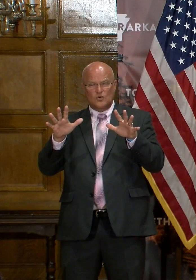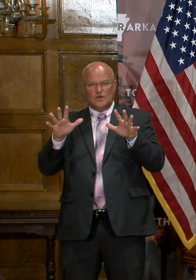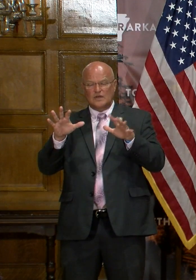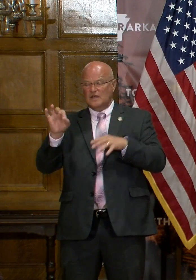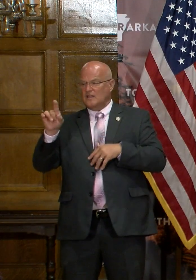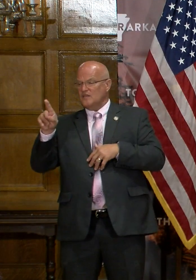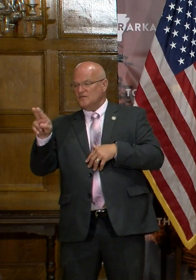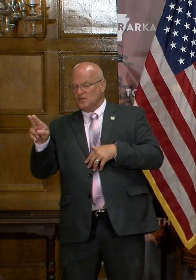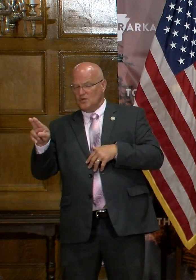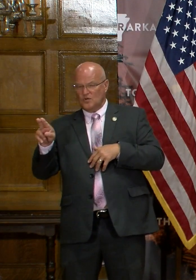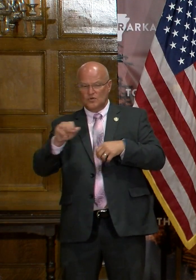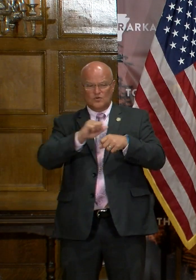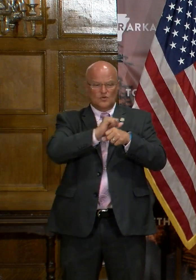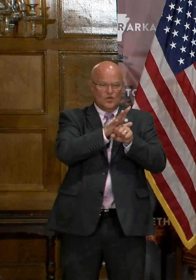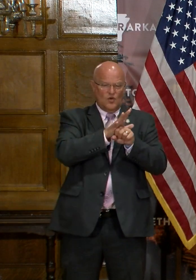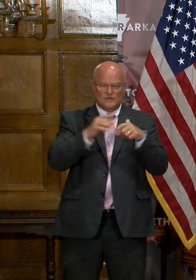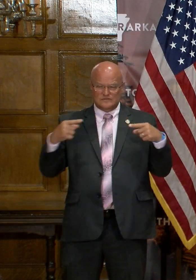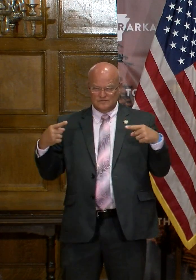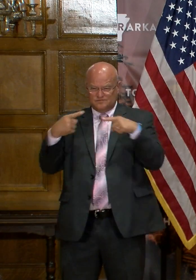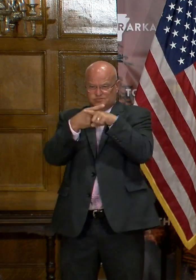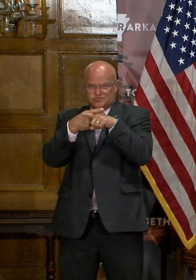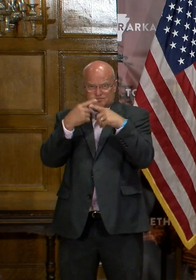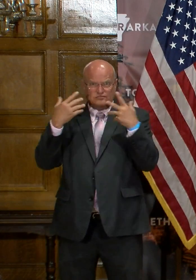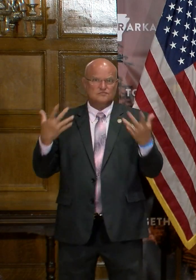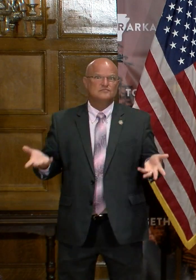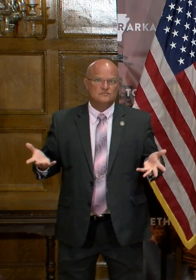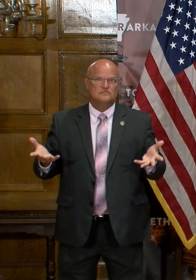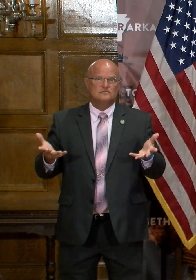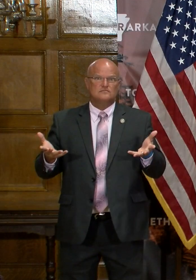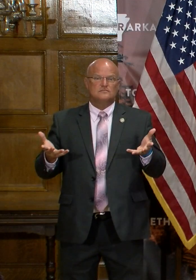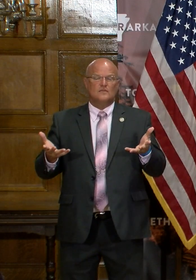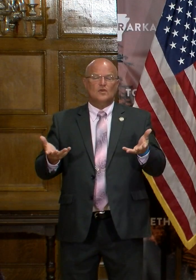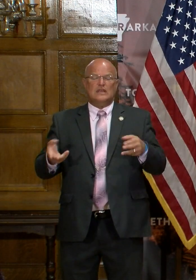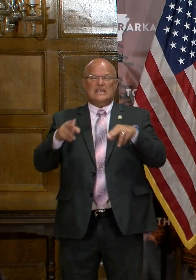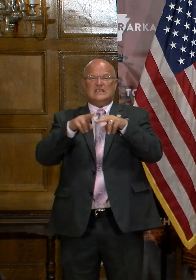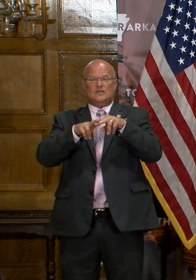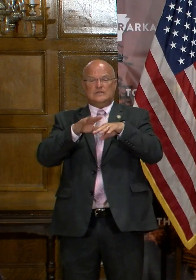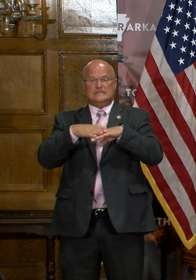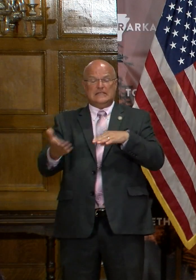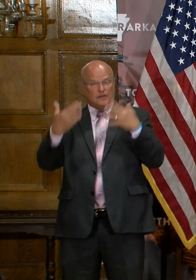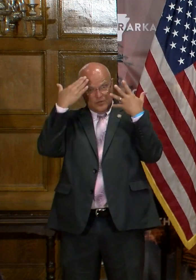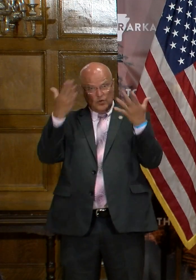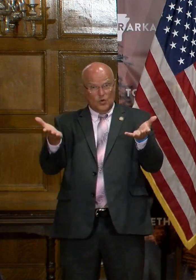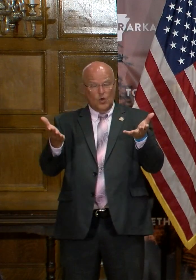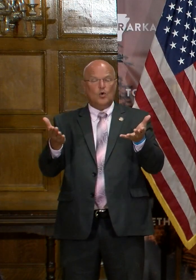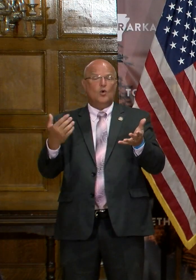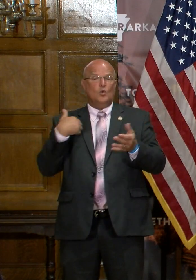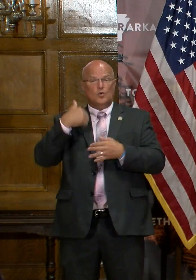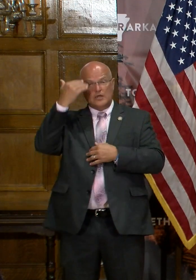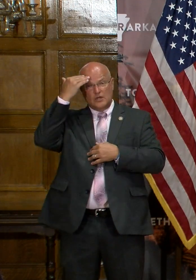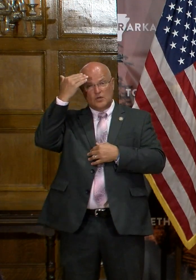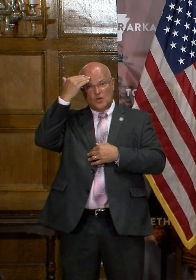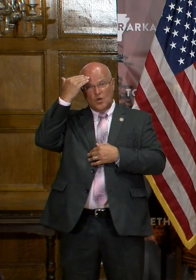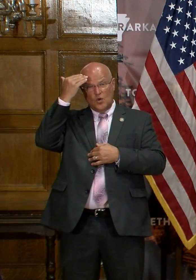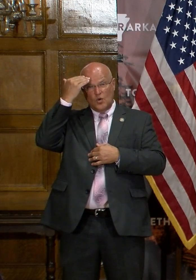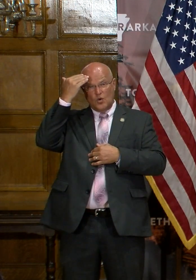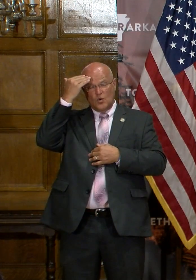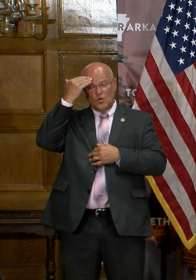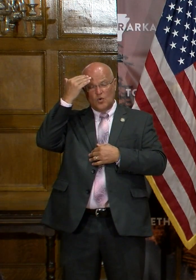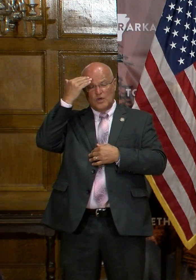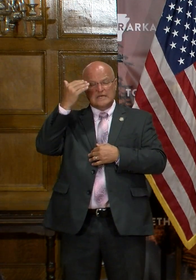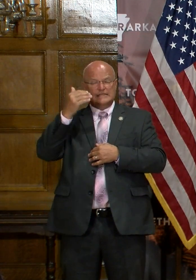influenza, infection, and COVID will be. Will that lead to increased mortality, morbidity? We know that there's a press